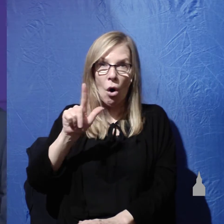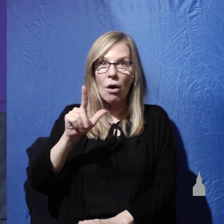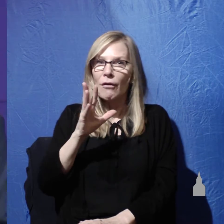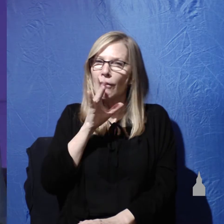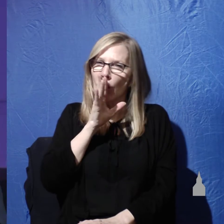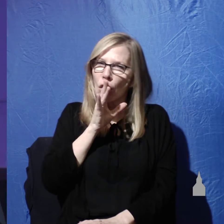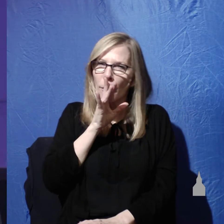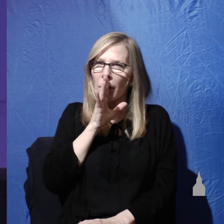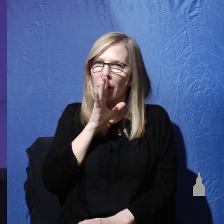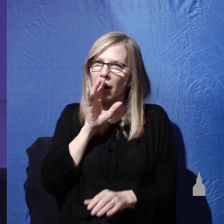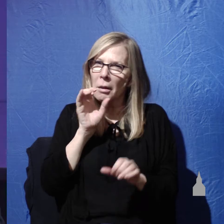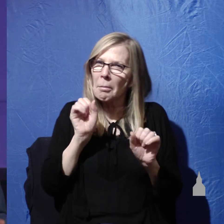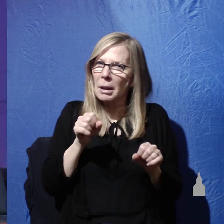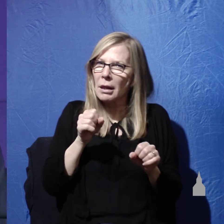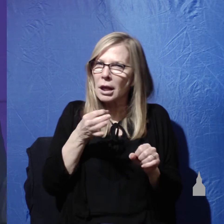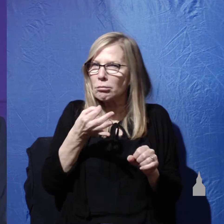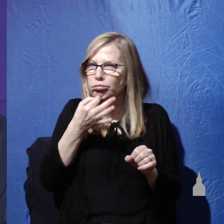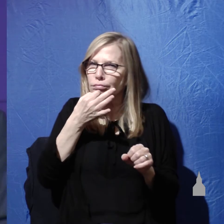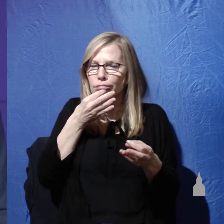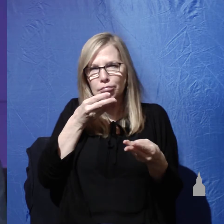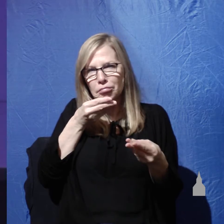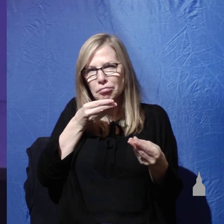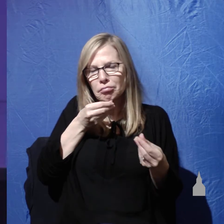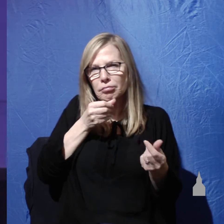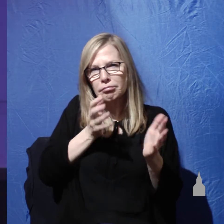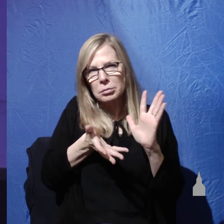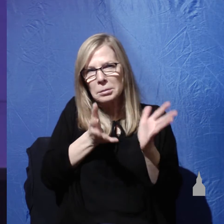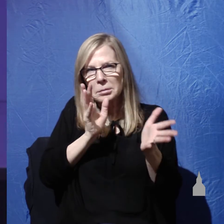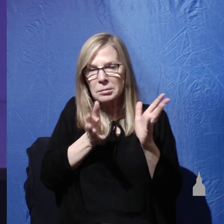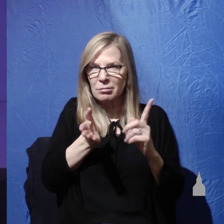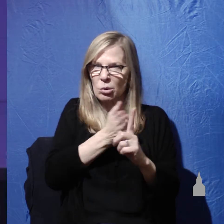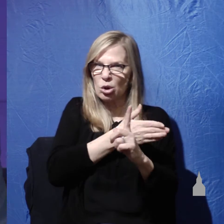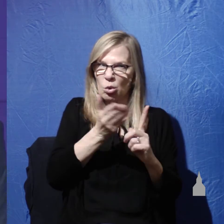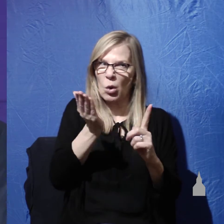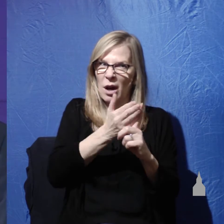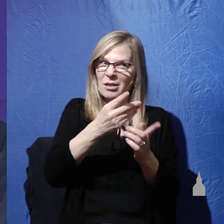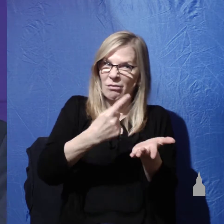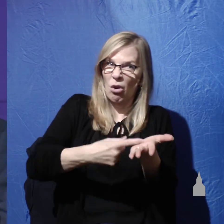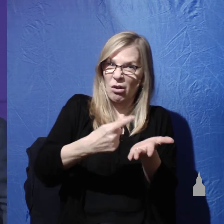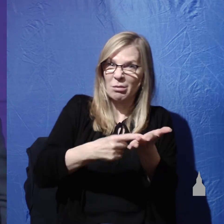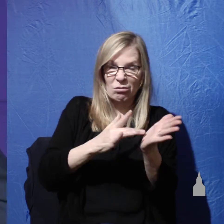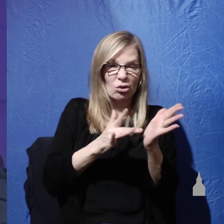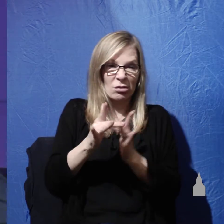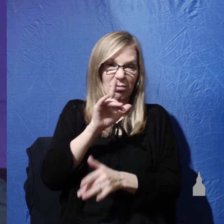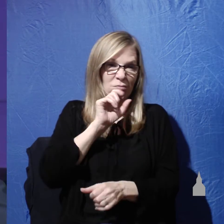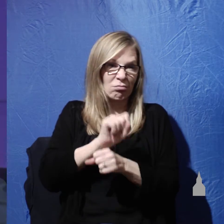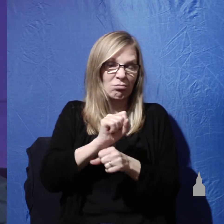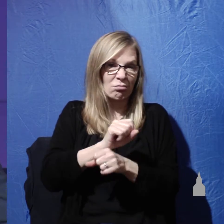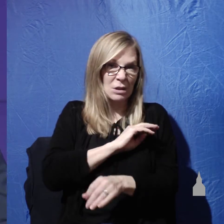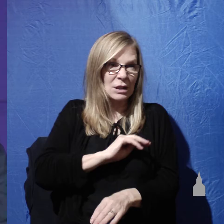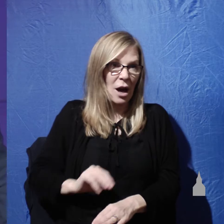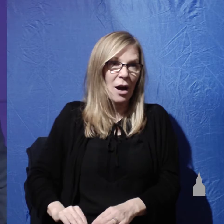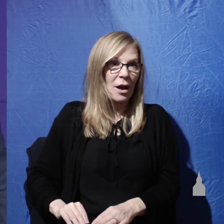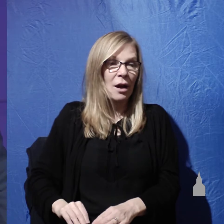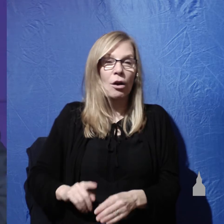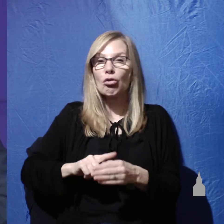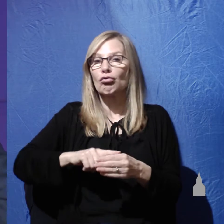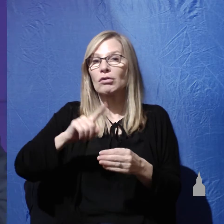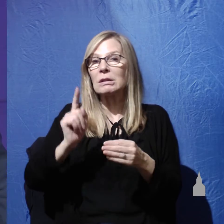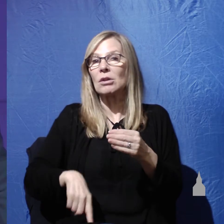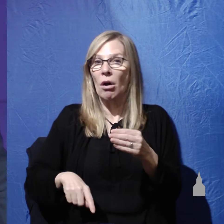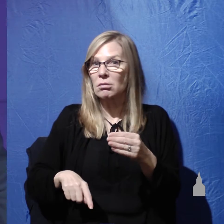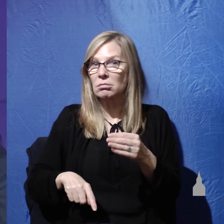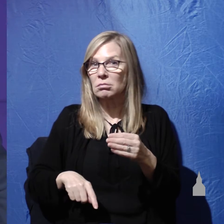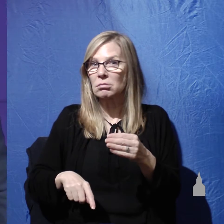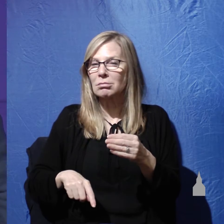to present a persuasive case, a persuasive argument for Jesus being the Messiah, the result was that only some of the